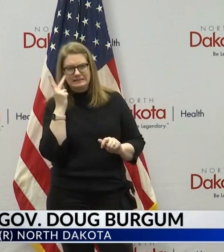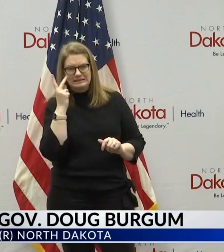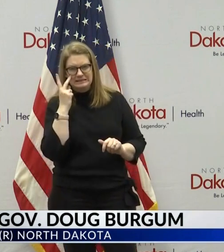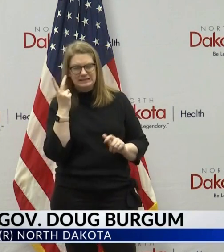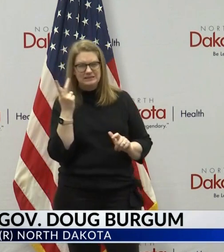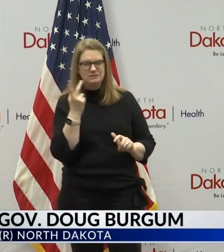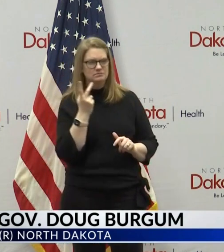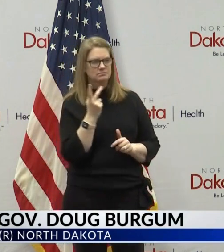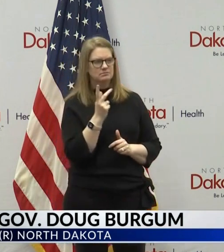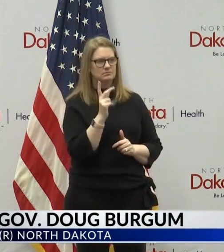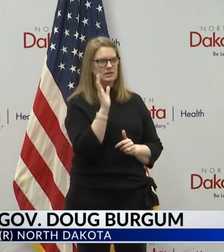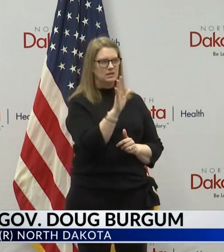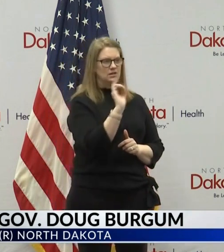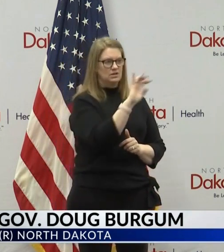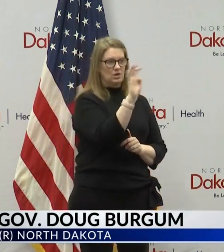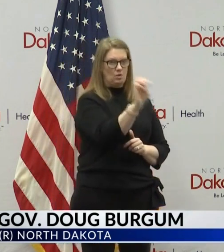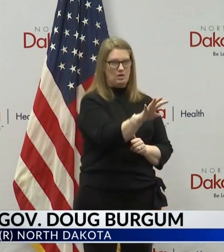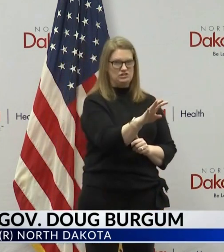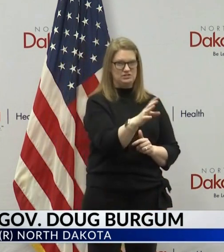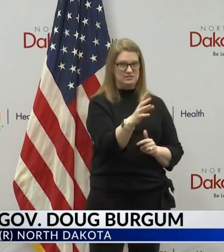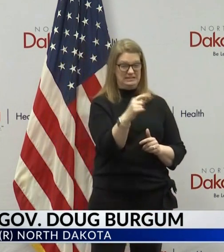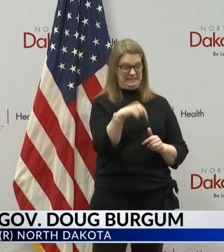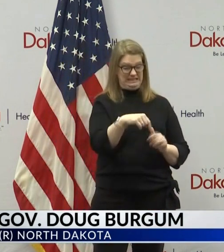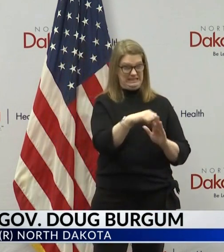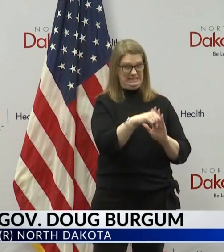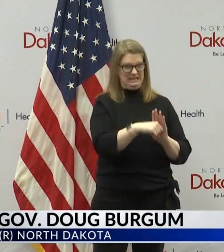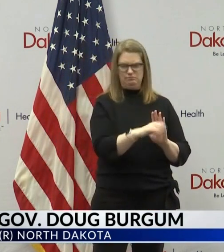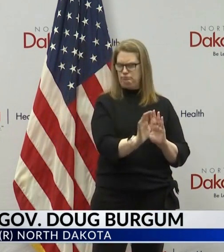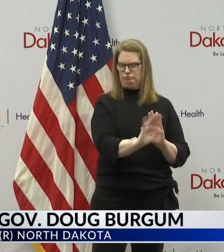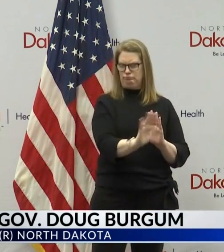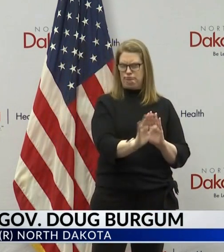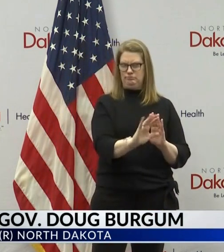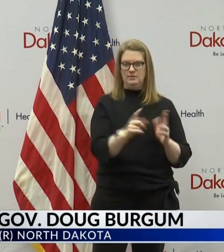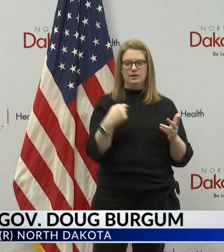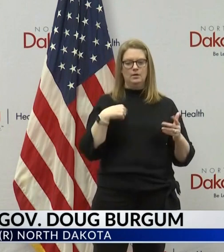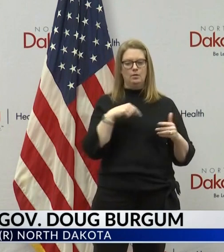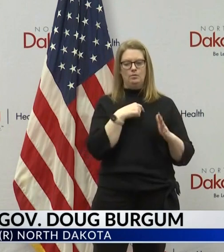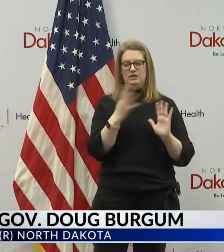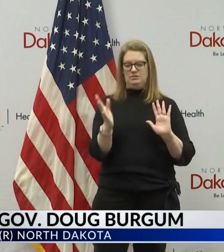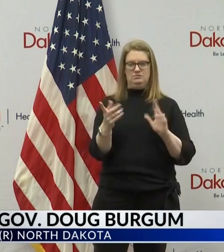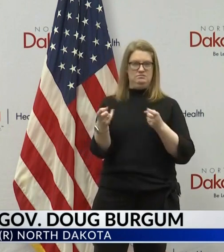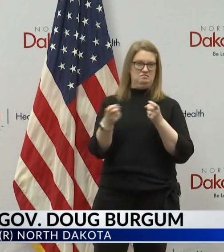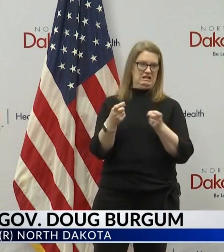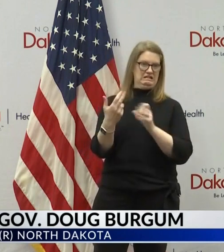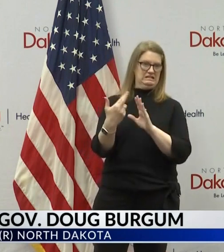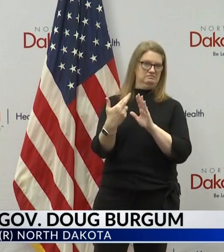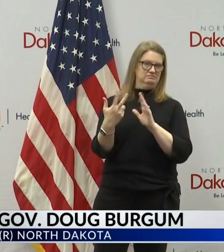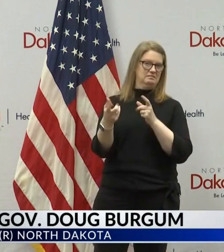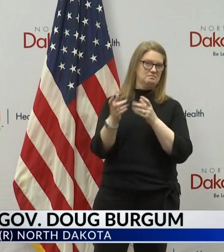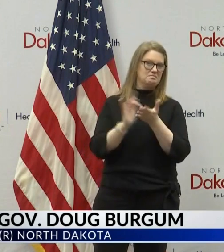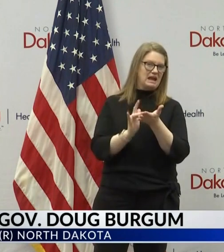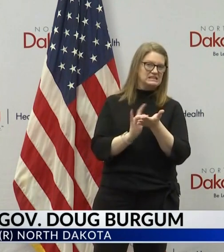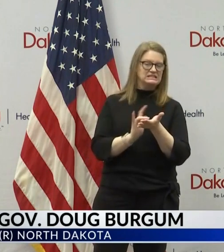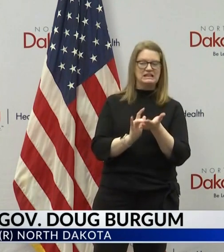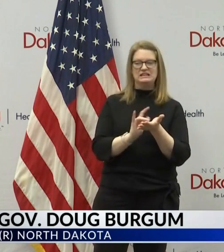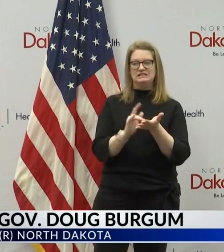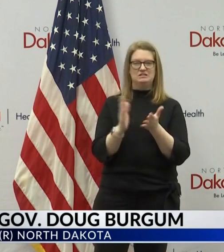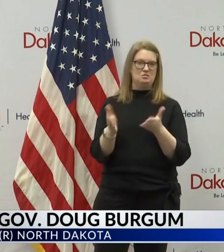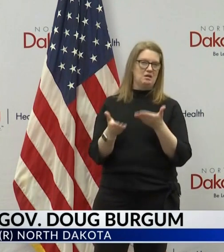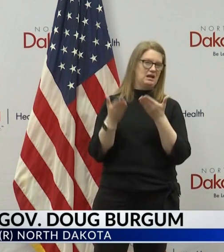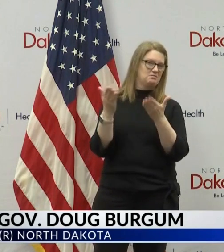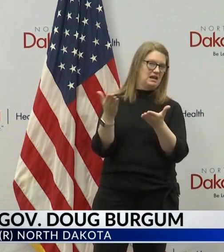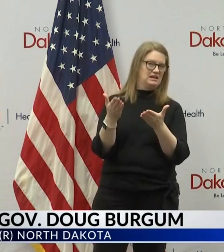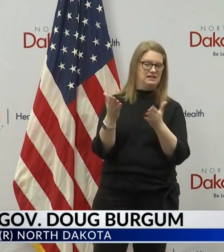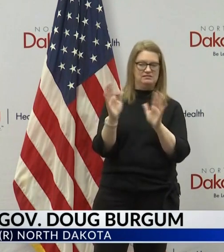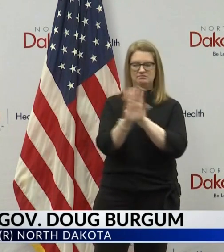your questions away from the state. The state's got really no role in regulating those drugs, and we have no role in prescribing or recommending